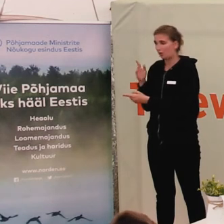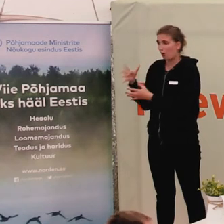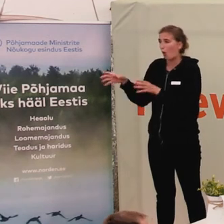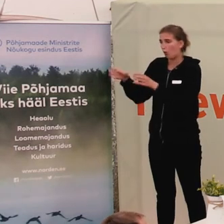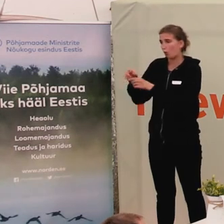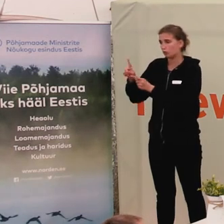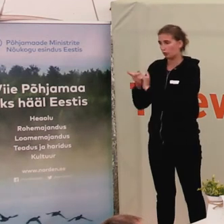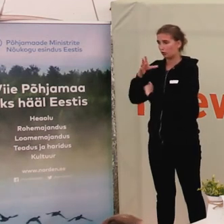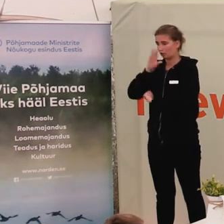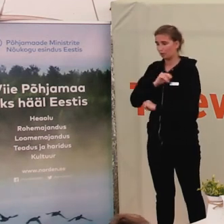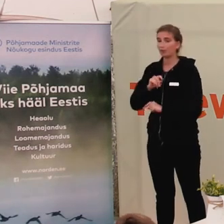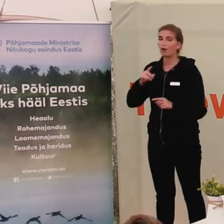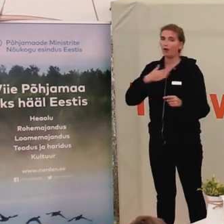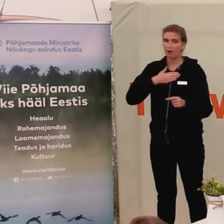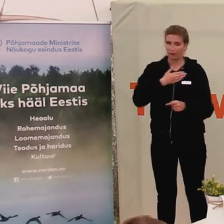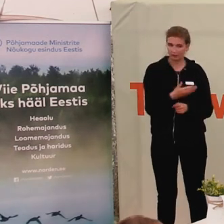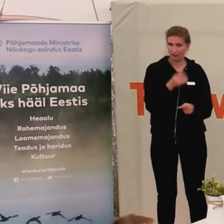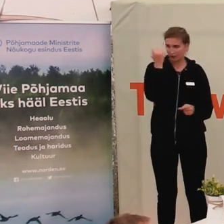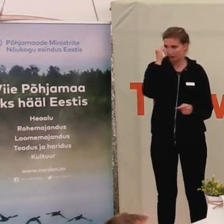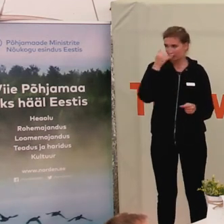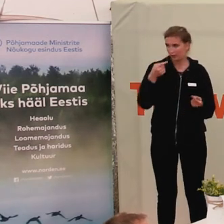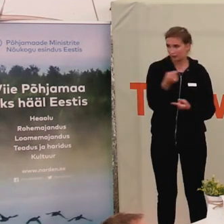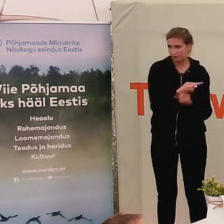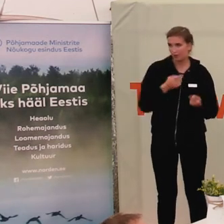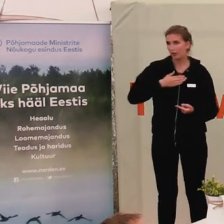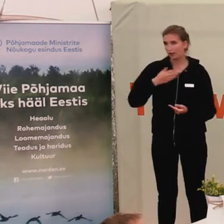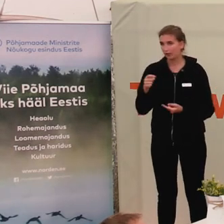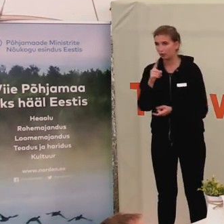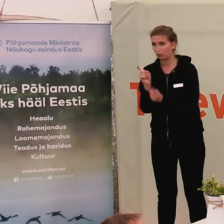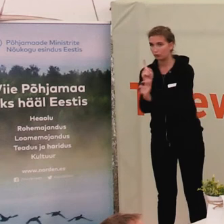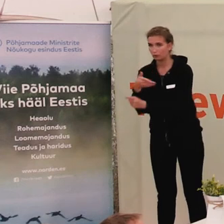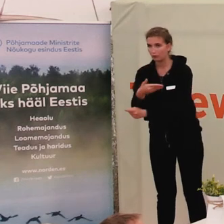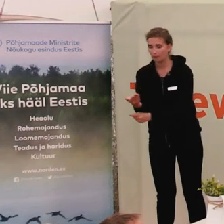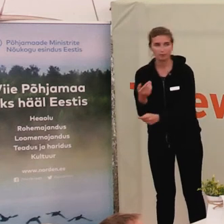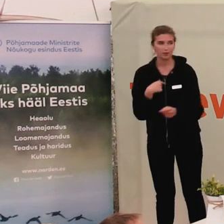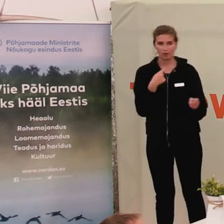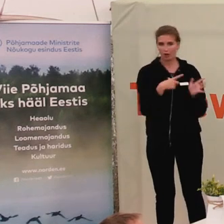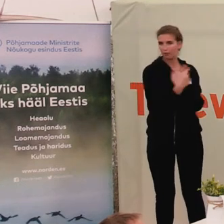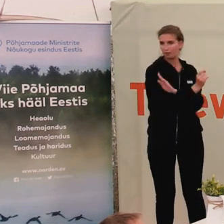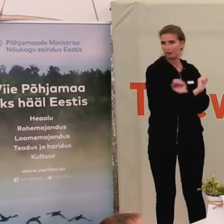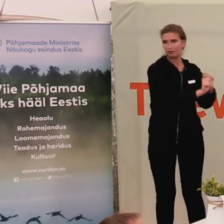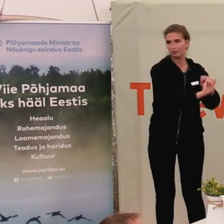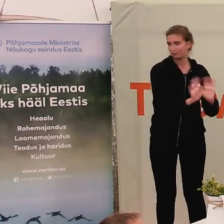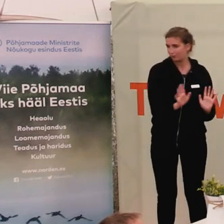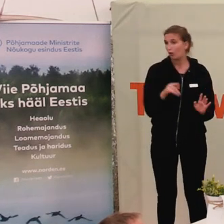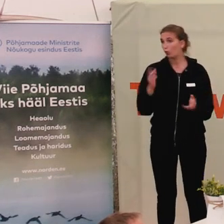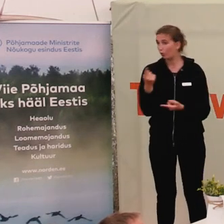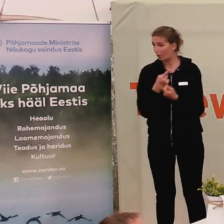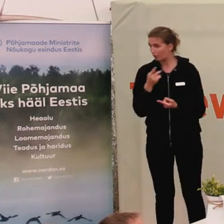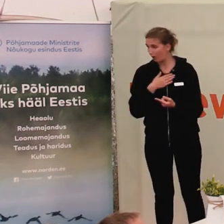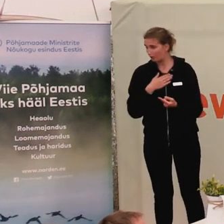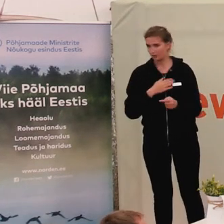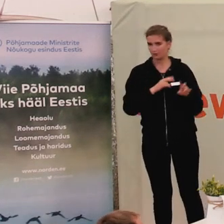to everyone to sharing your ideas. Thank you to all of you for your questions. Our experts, they won't run away, so if you want to talk to them, they will be